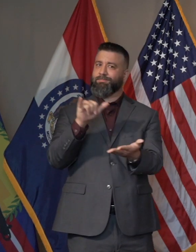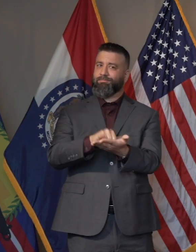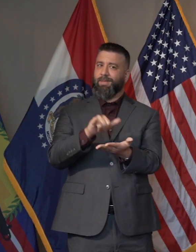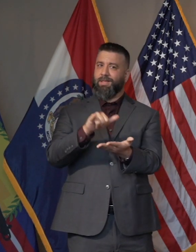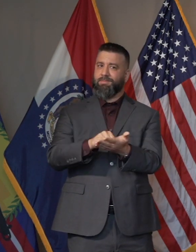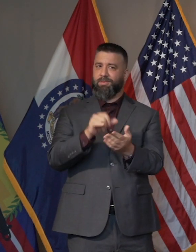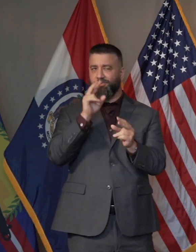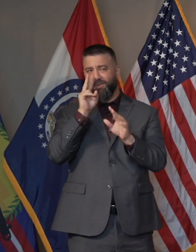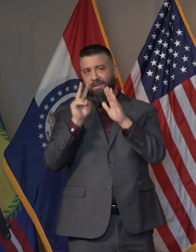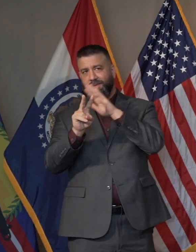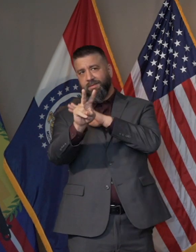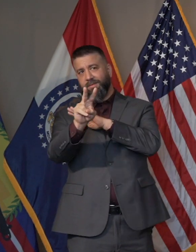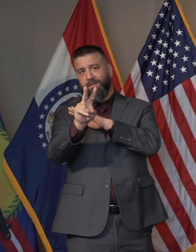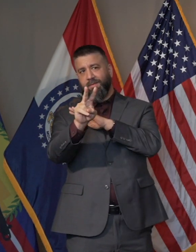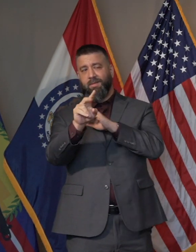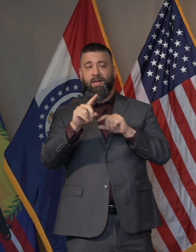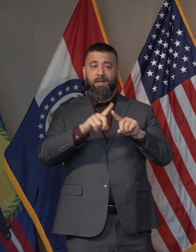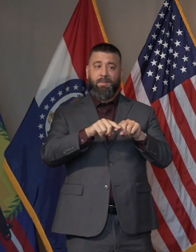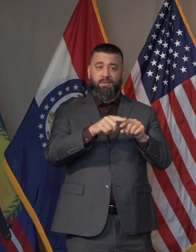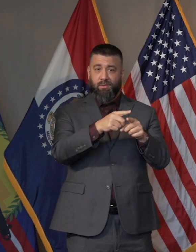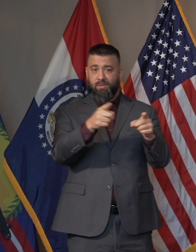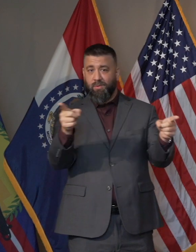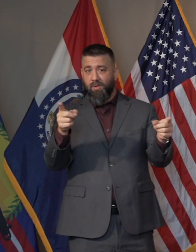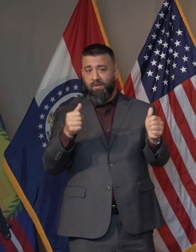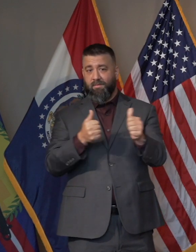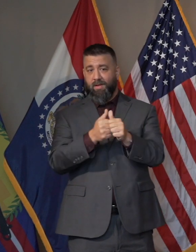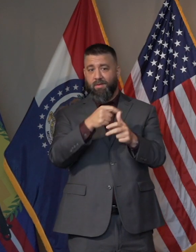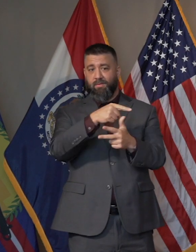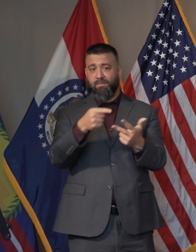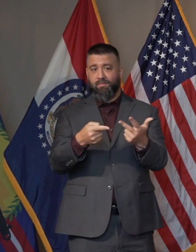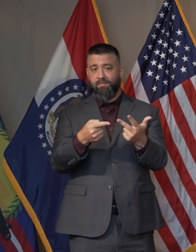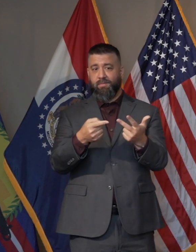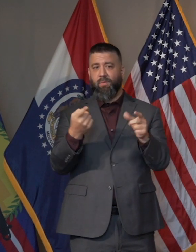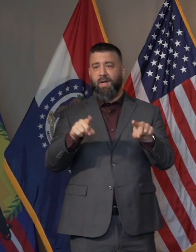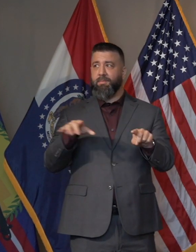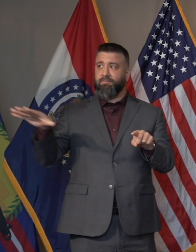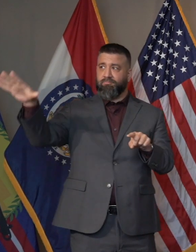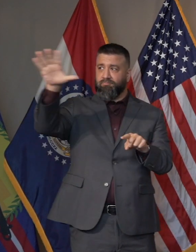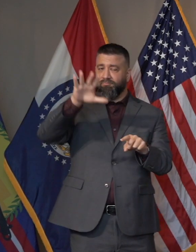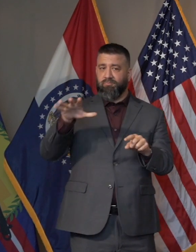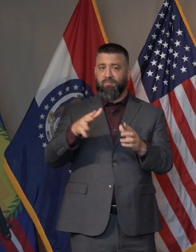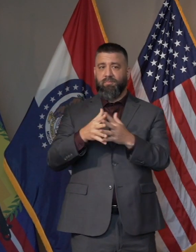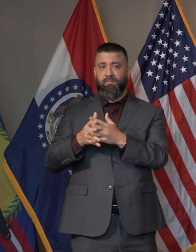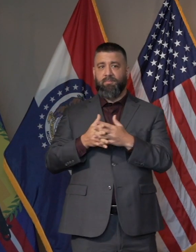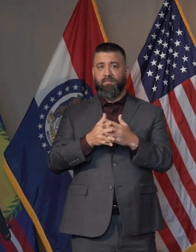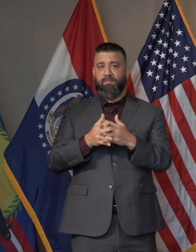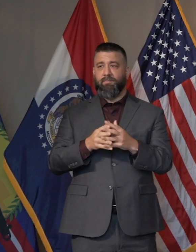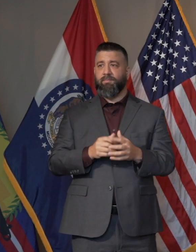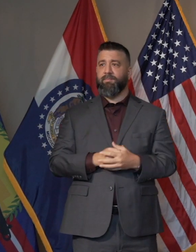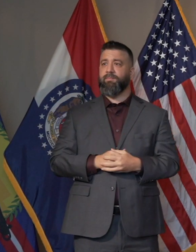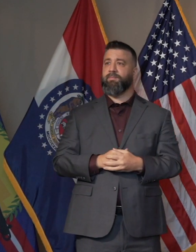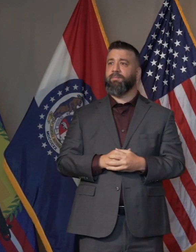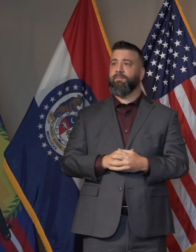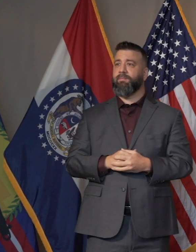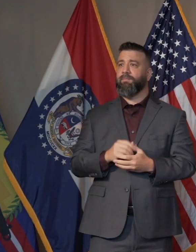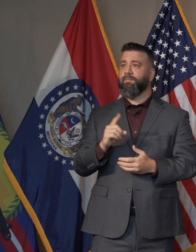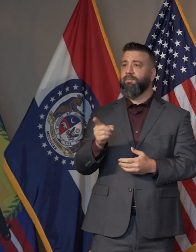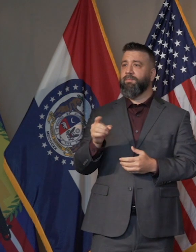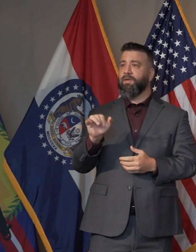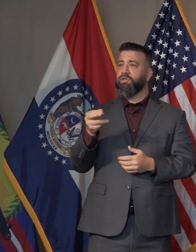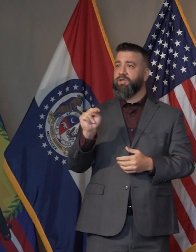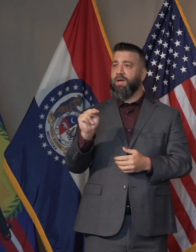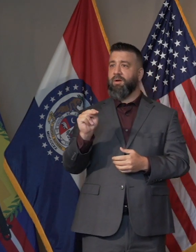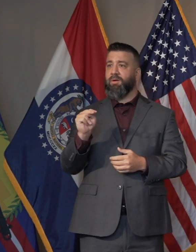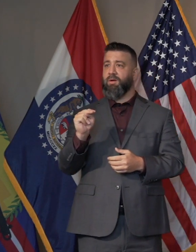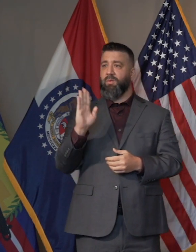predict. It depends on compliance, and it depends on what's happening in the rest of the country. In January, we're gonna have a change of power and